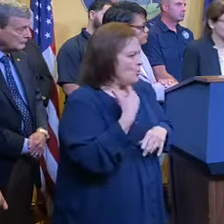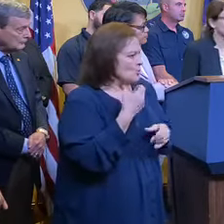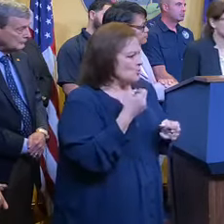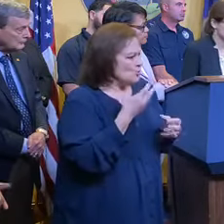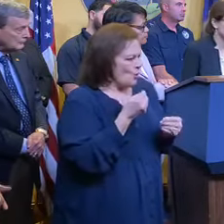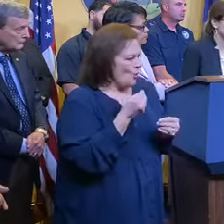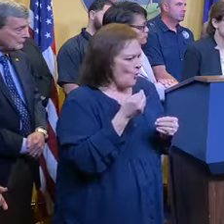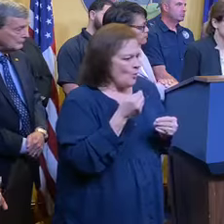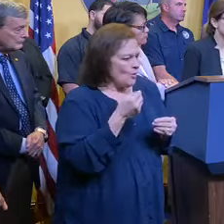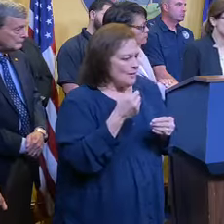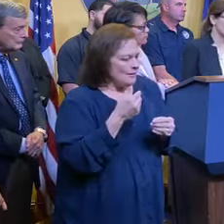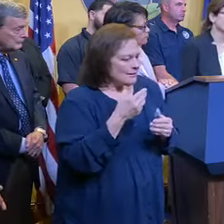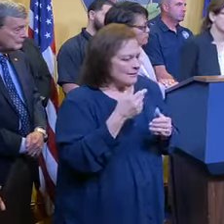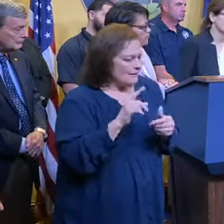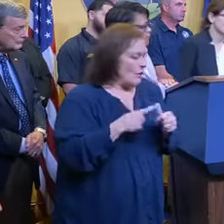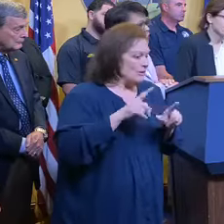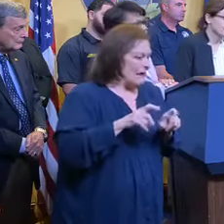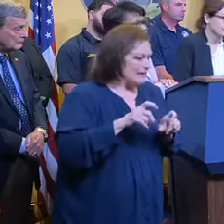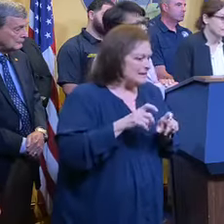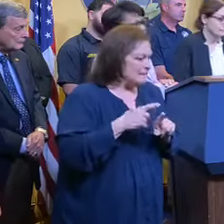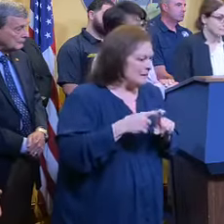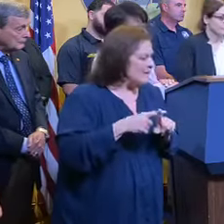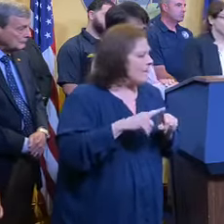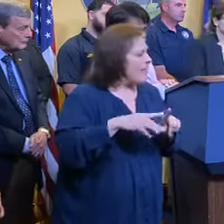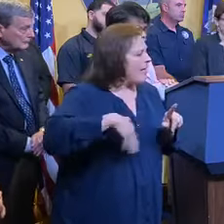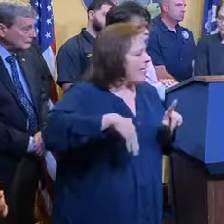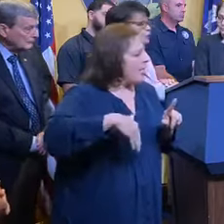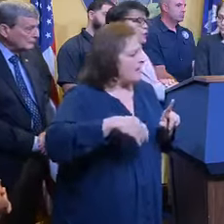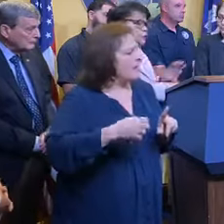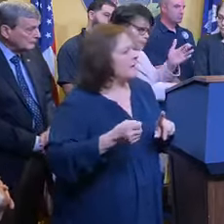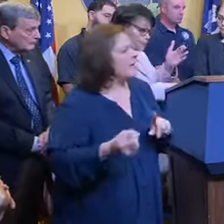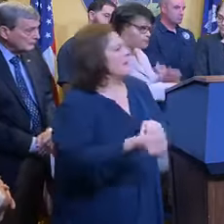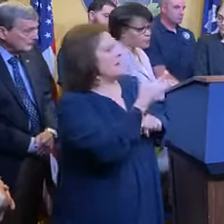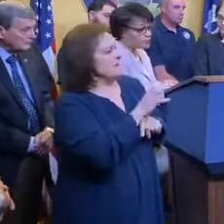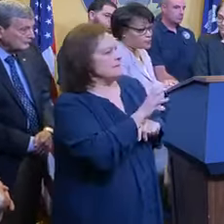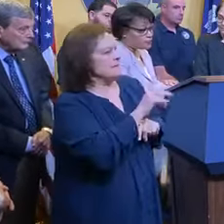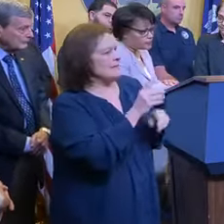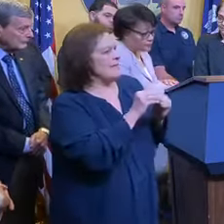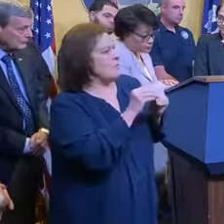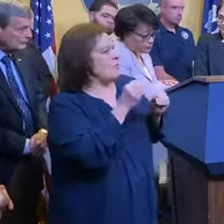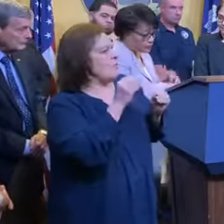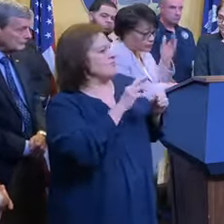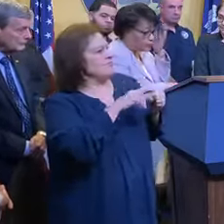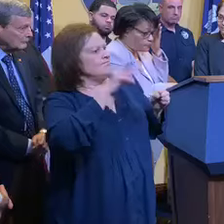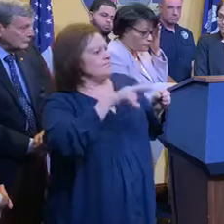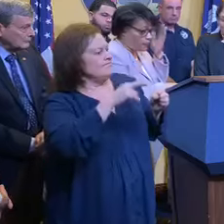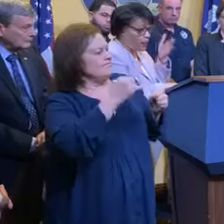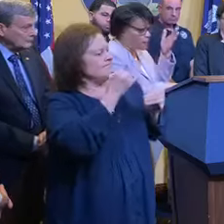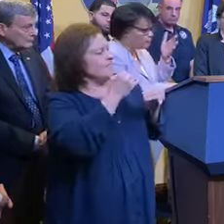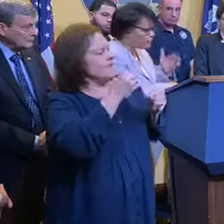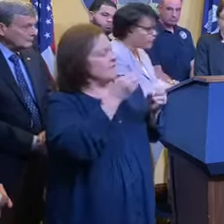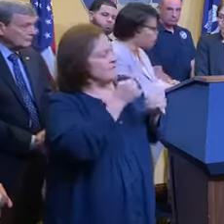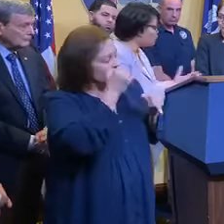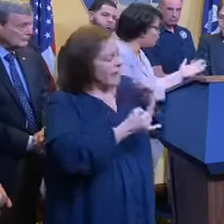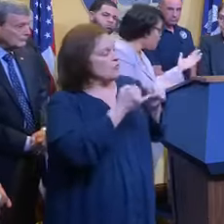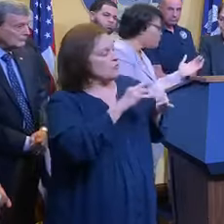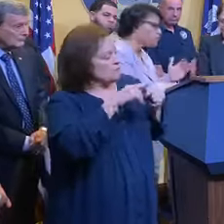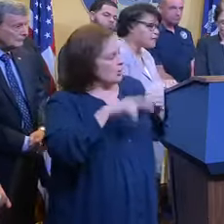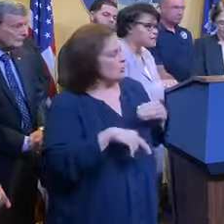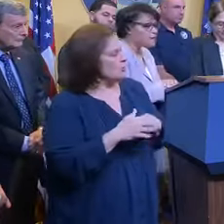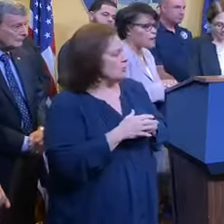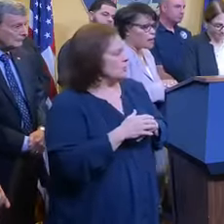know, it's a couple of days turnaround from CDC. I was gonna ask too, I'm sorry. No, you know, we've mentioned this on yesterday, that I'm not pleased,